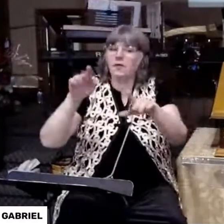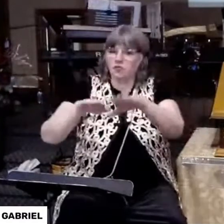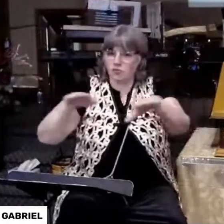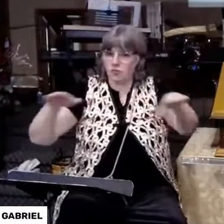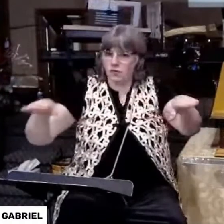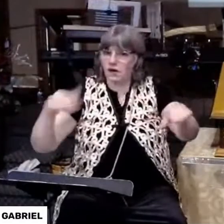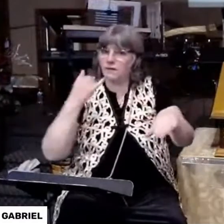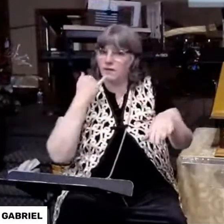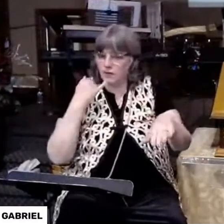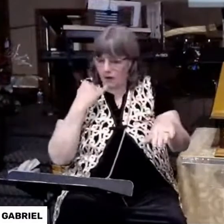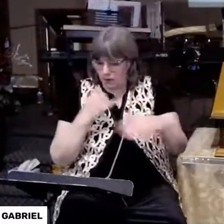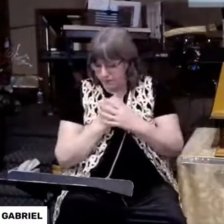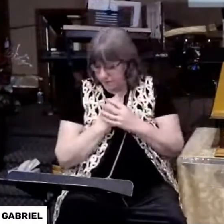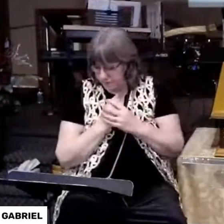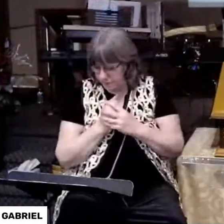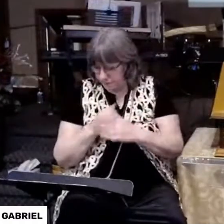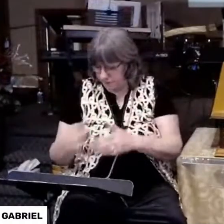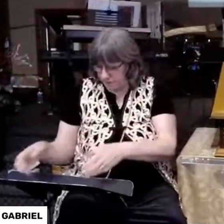day.